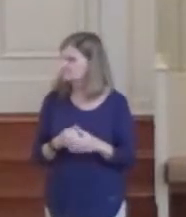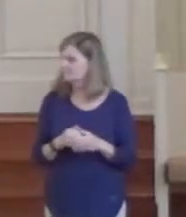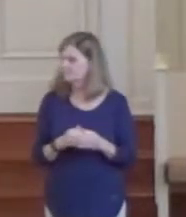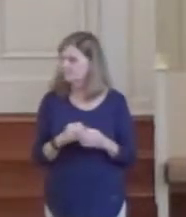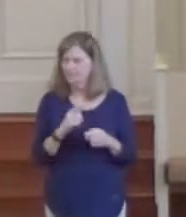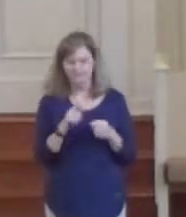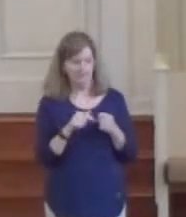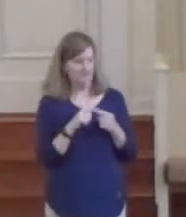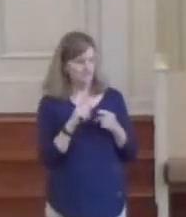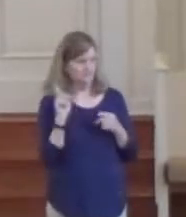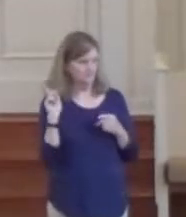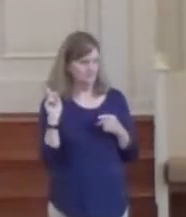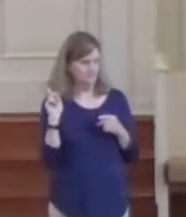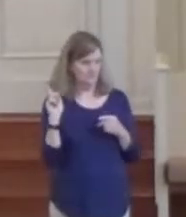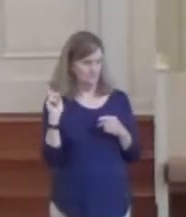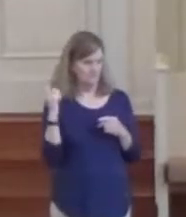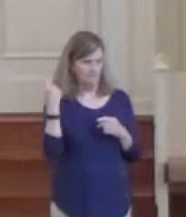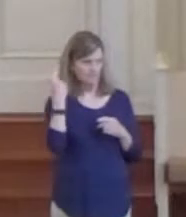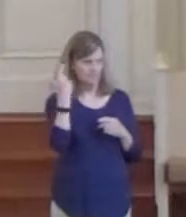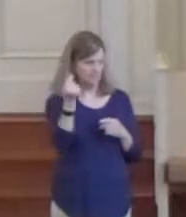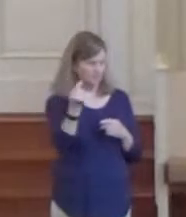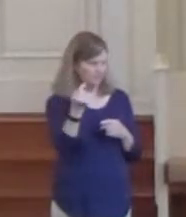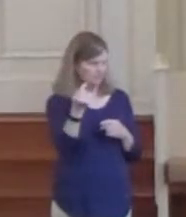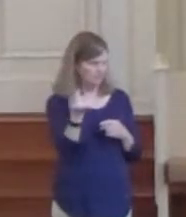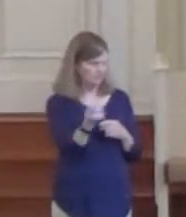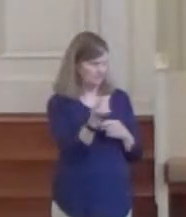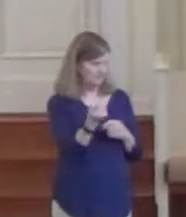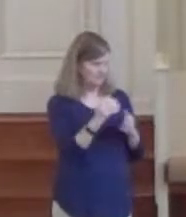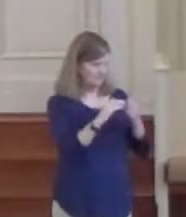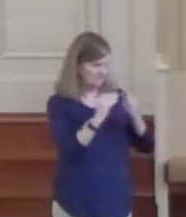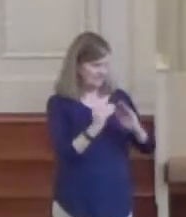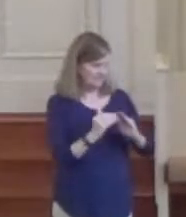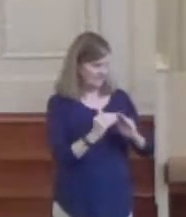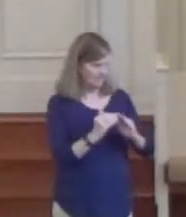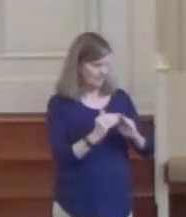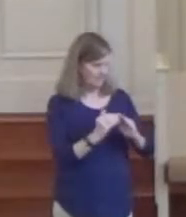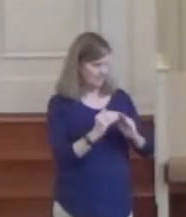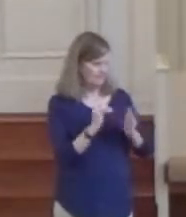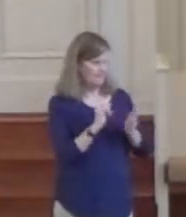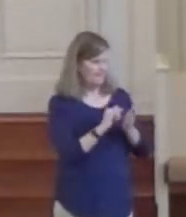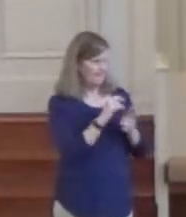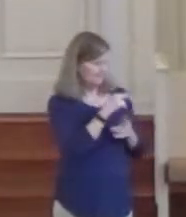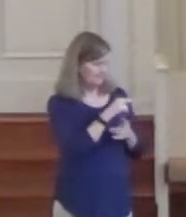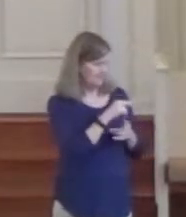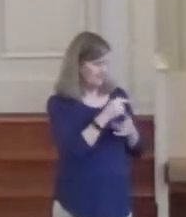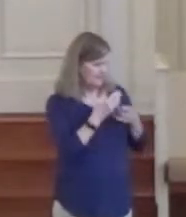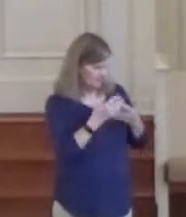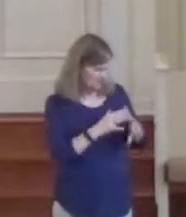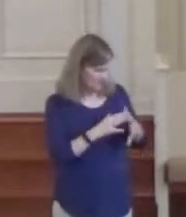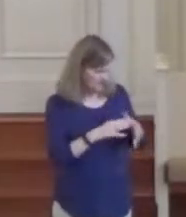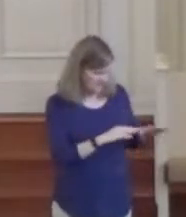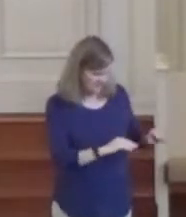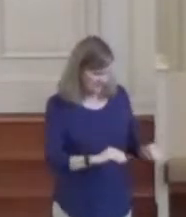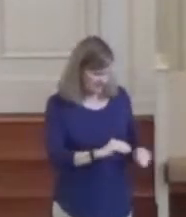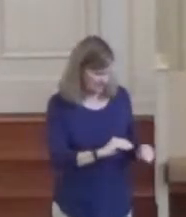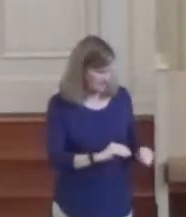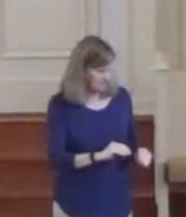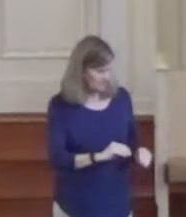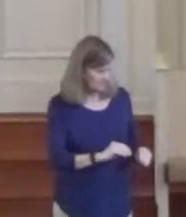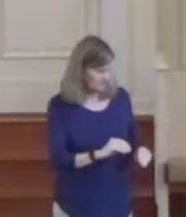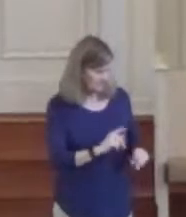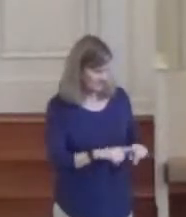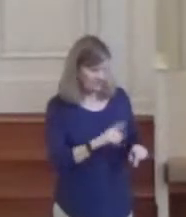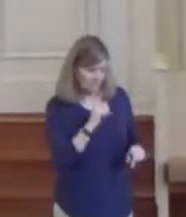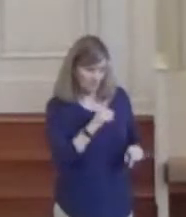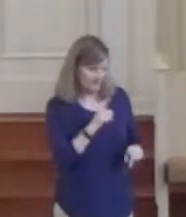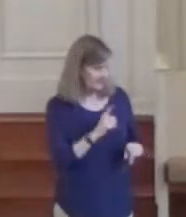It's when I go to somebody's house who has lost their mobility, and they can't get out and come to church on Sunday morning. In fact,